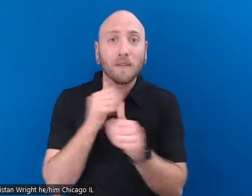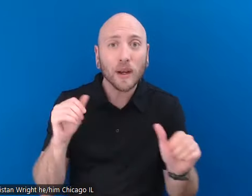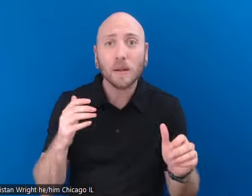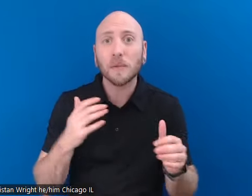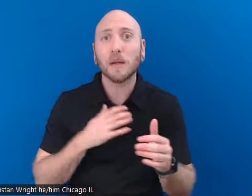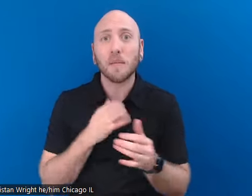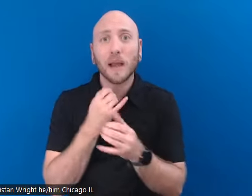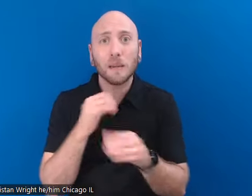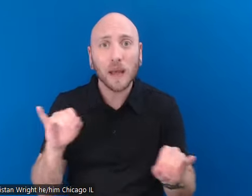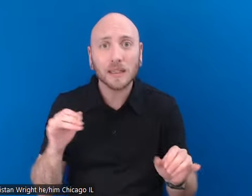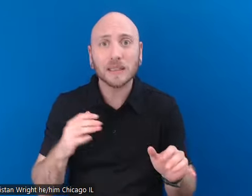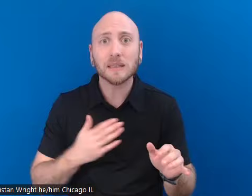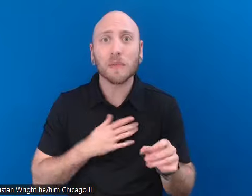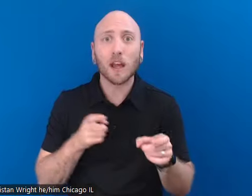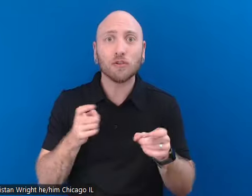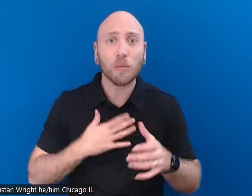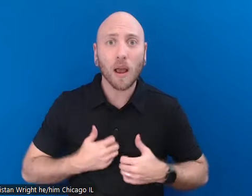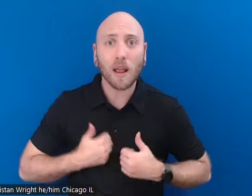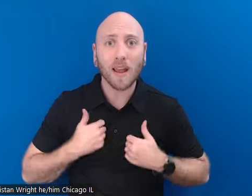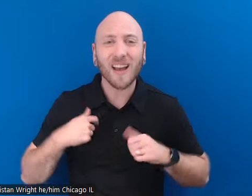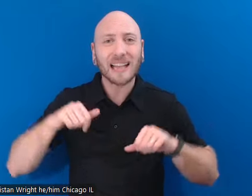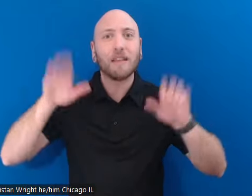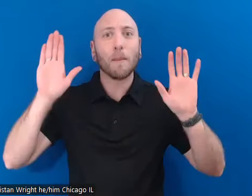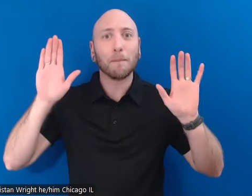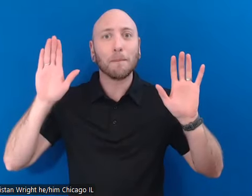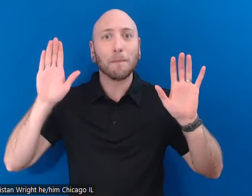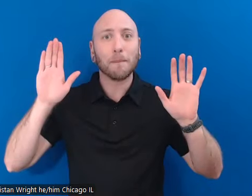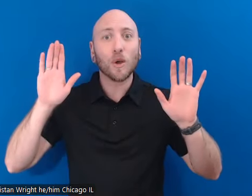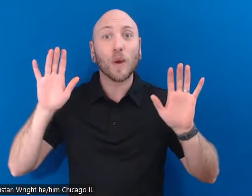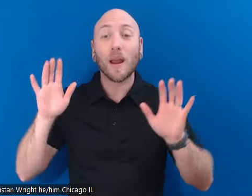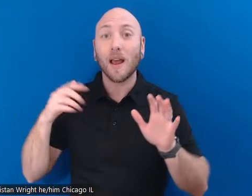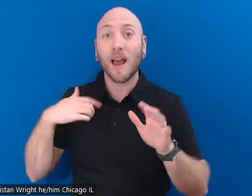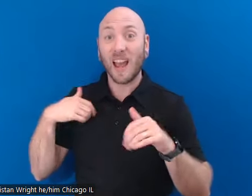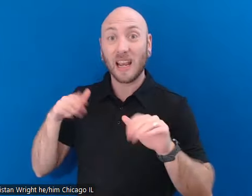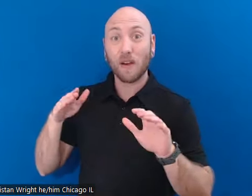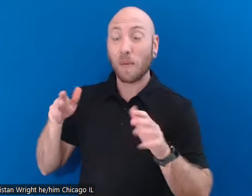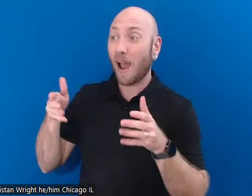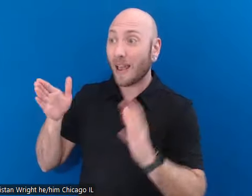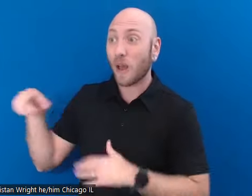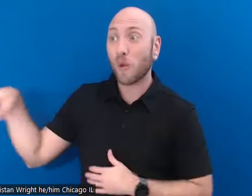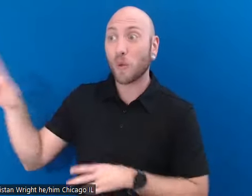my own life to, people who have gotten through the program. So,